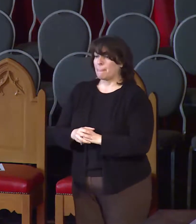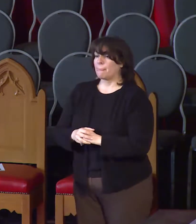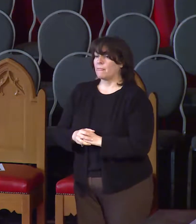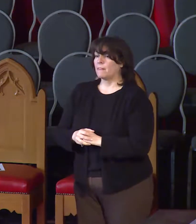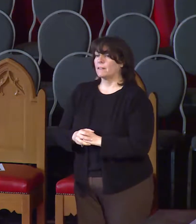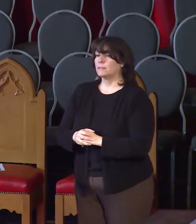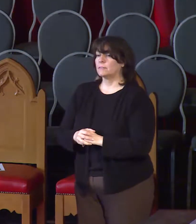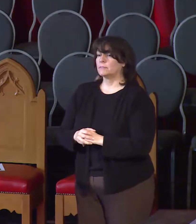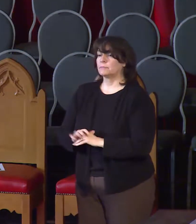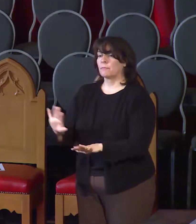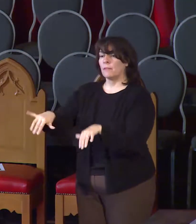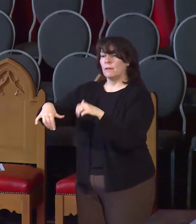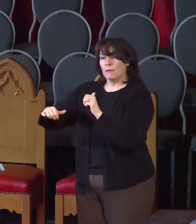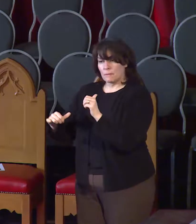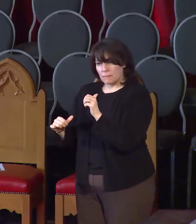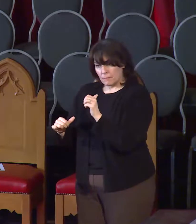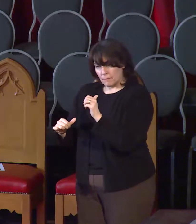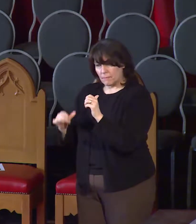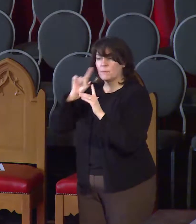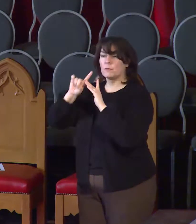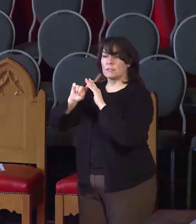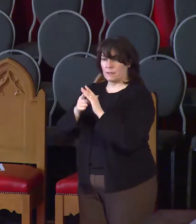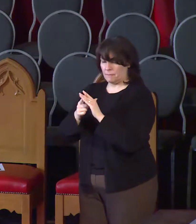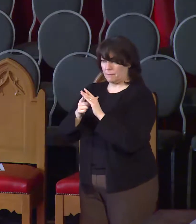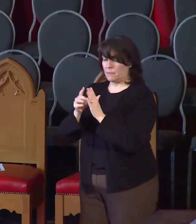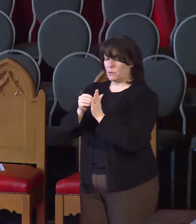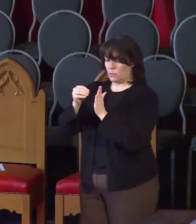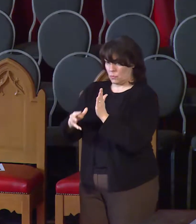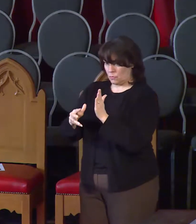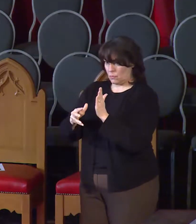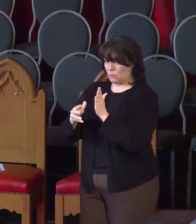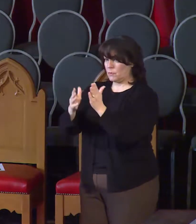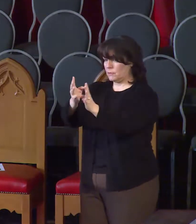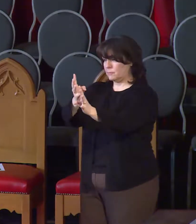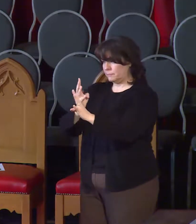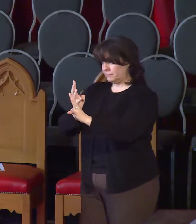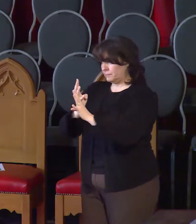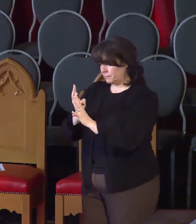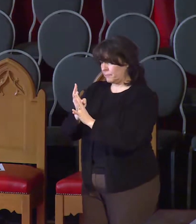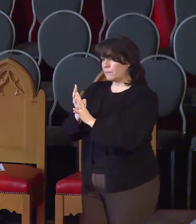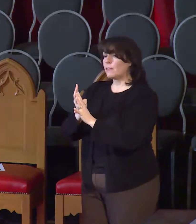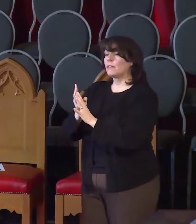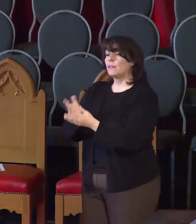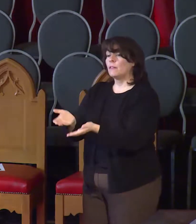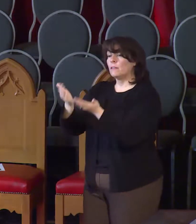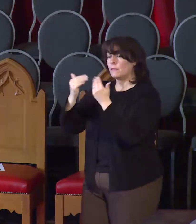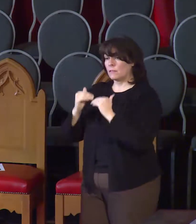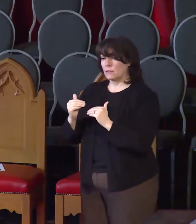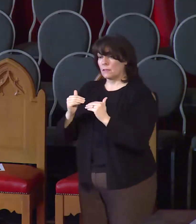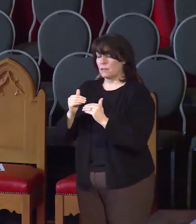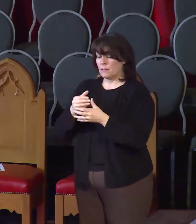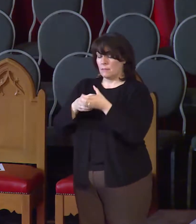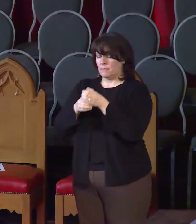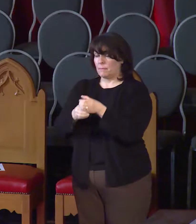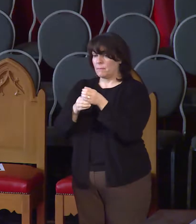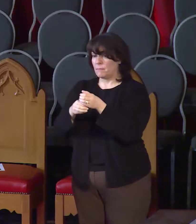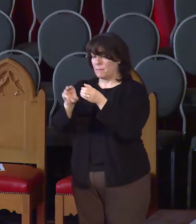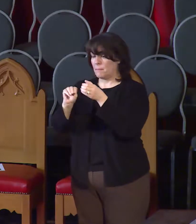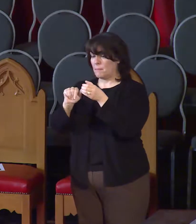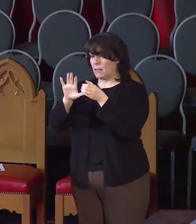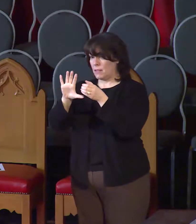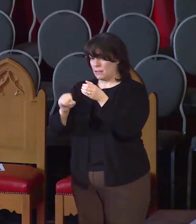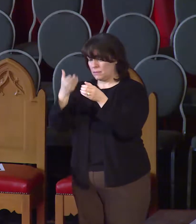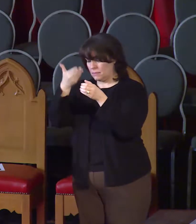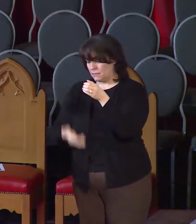The piper will herald the start of the procession of graduands, the students who are coming to graduate today. This will be followed by the arrival of the mace, leading the platform